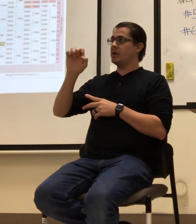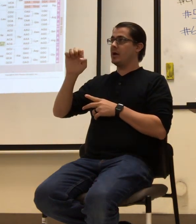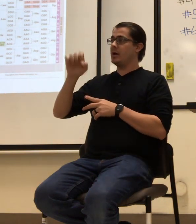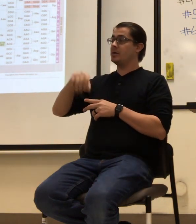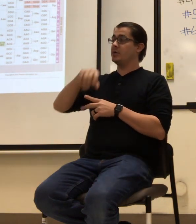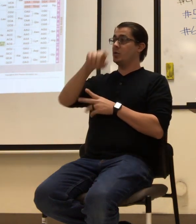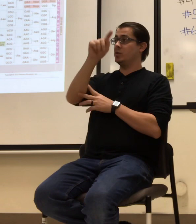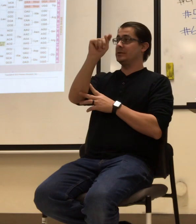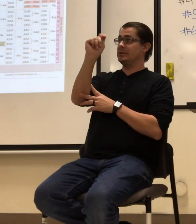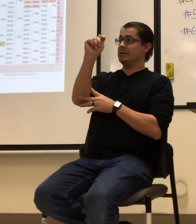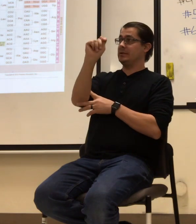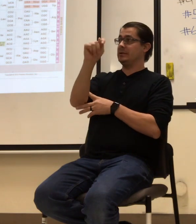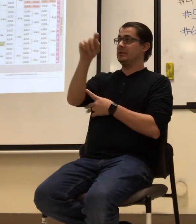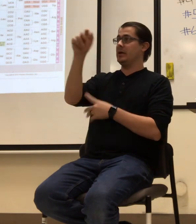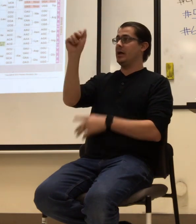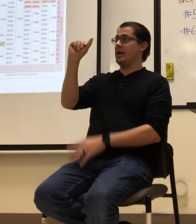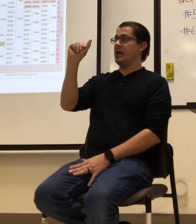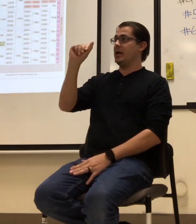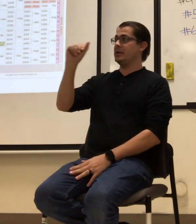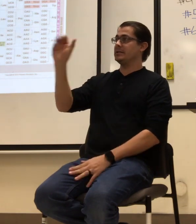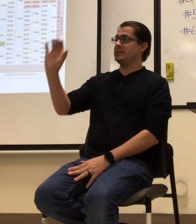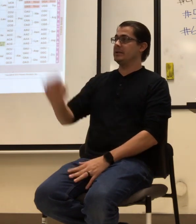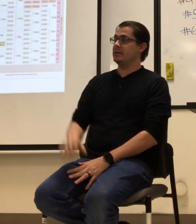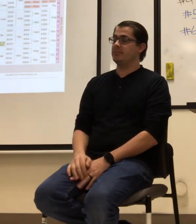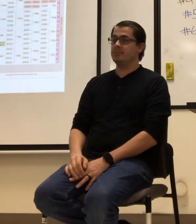T, A, C,